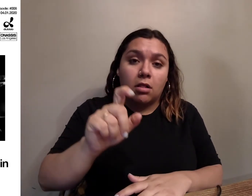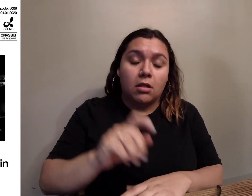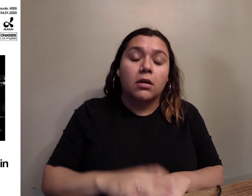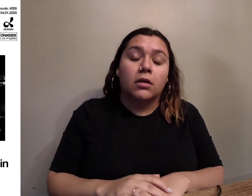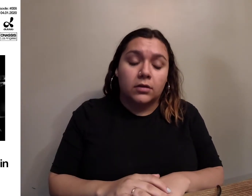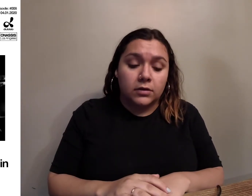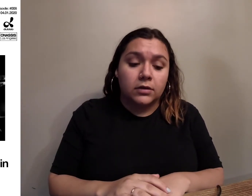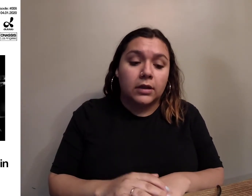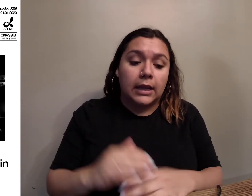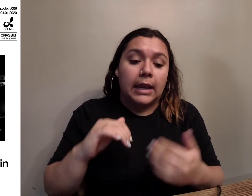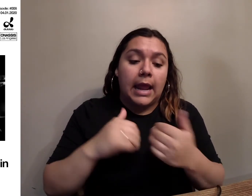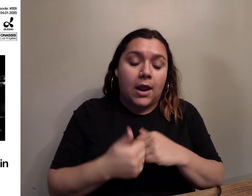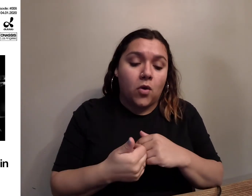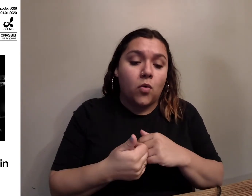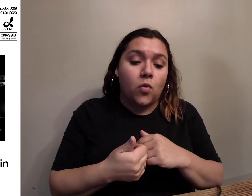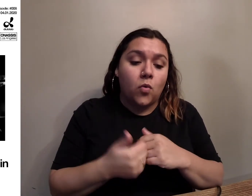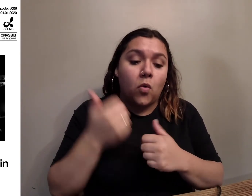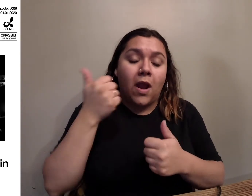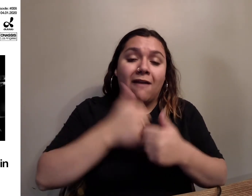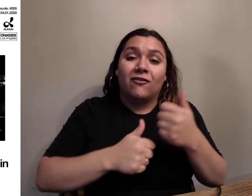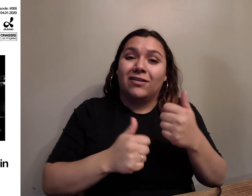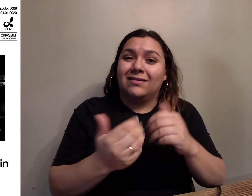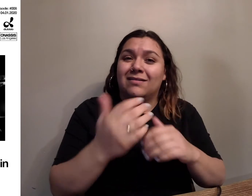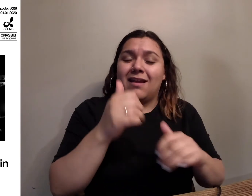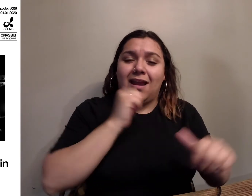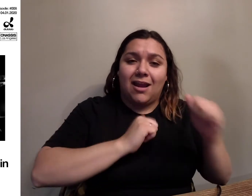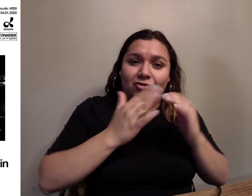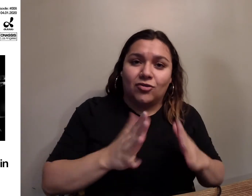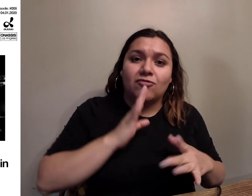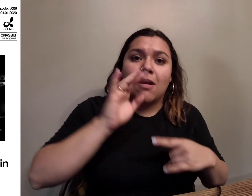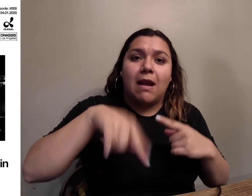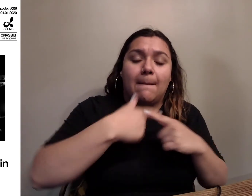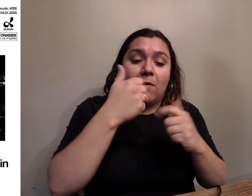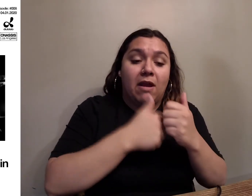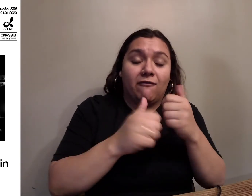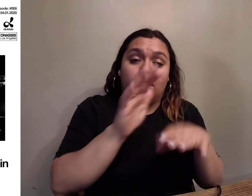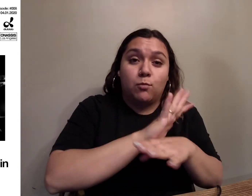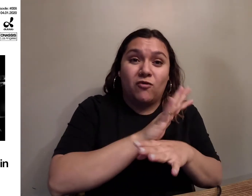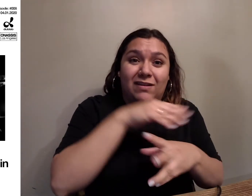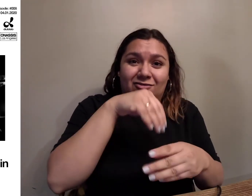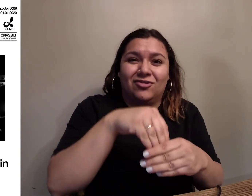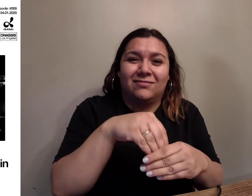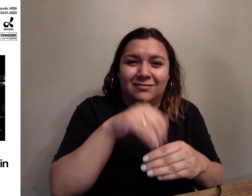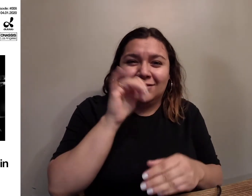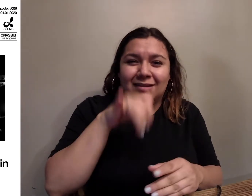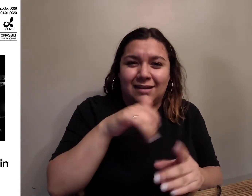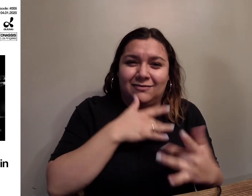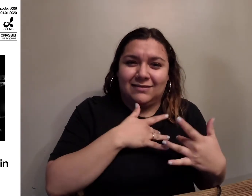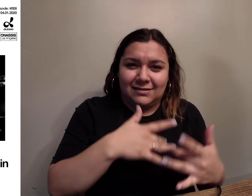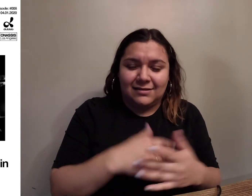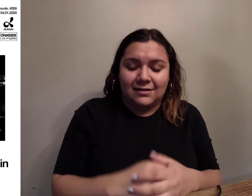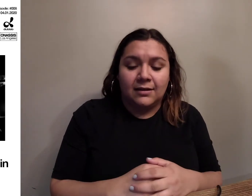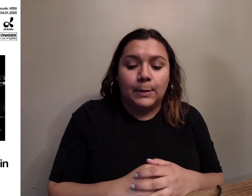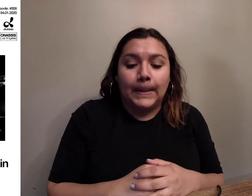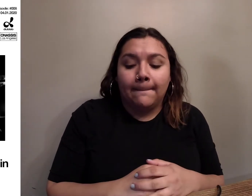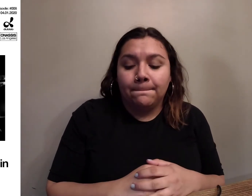the way every actor will talk about every movie that they're in. Usually, if they're